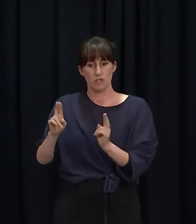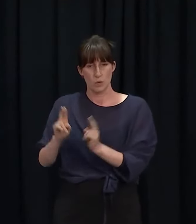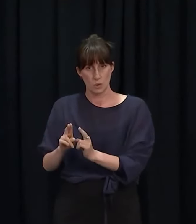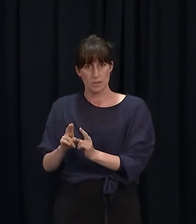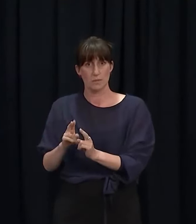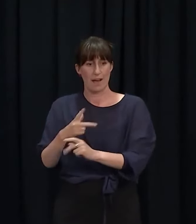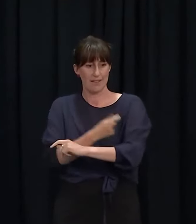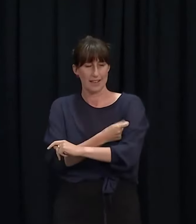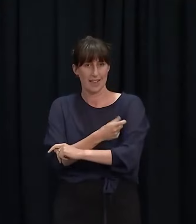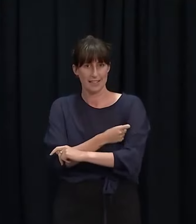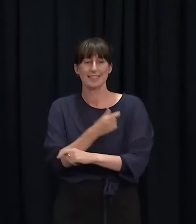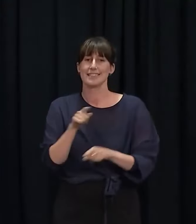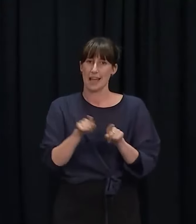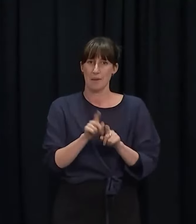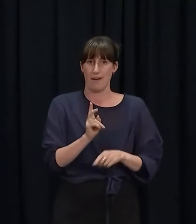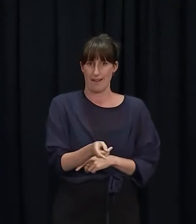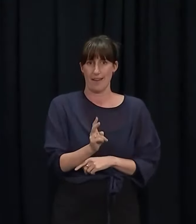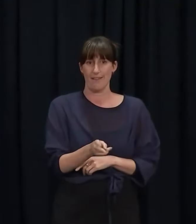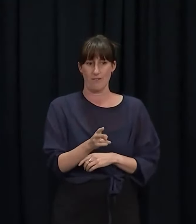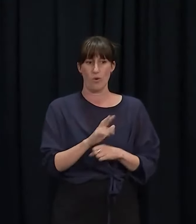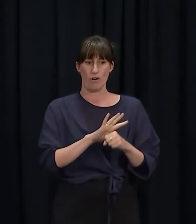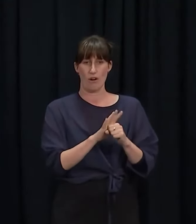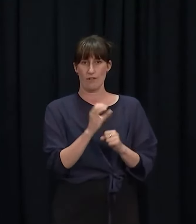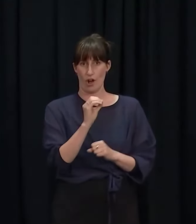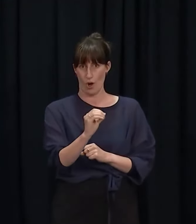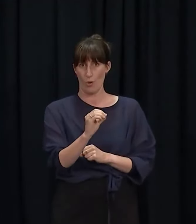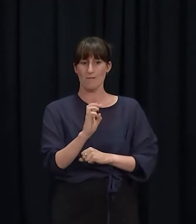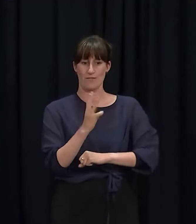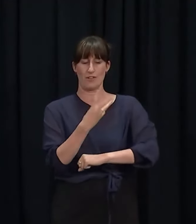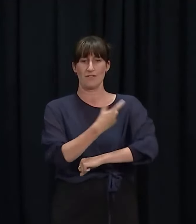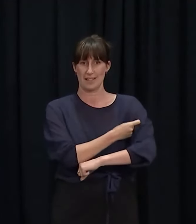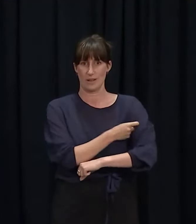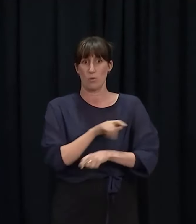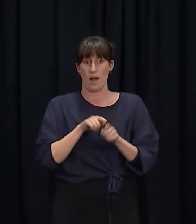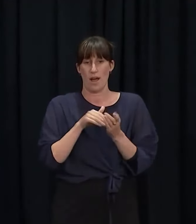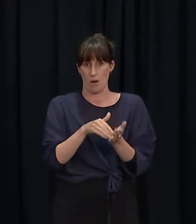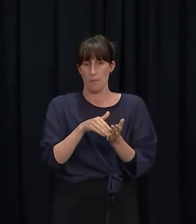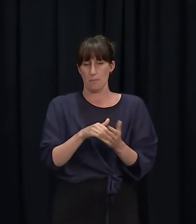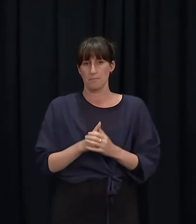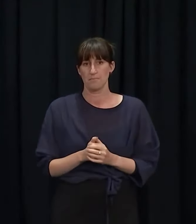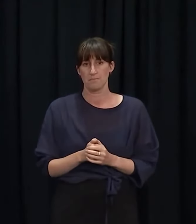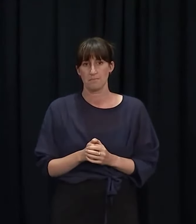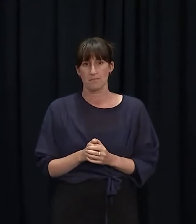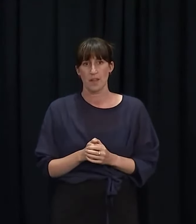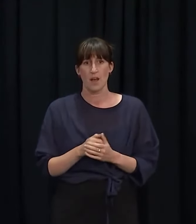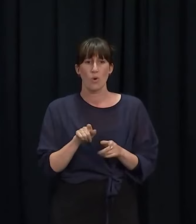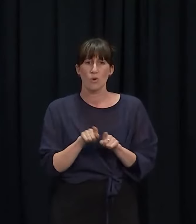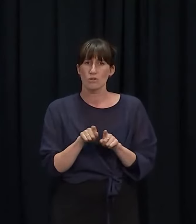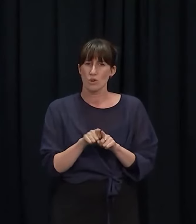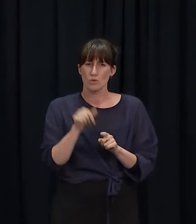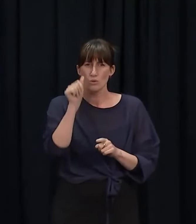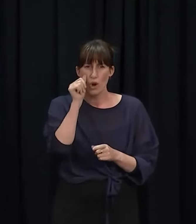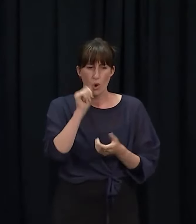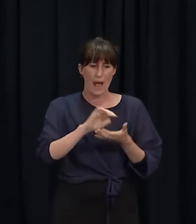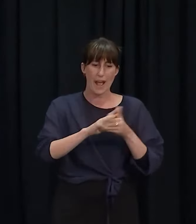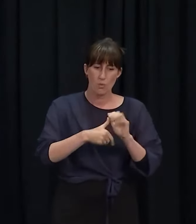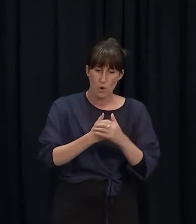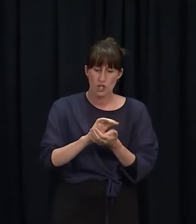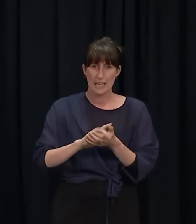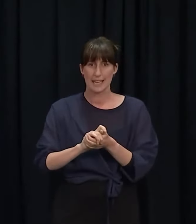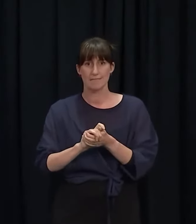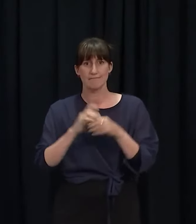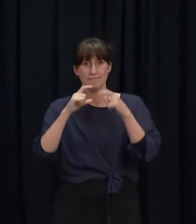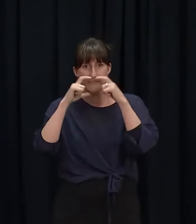Basic infection control also plays a really important part in minimising the threat: hand washing, distancing,